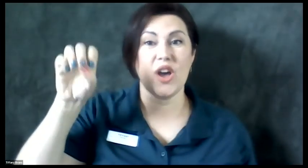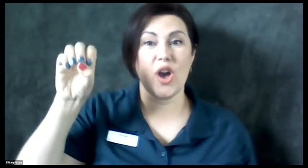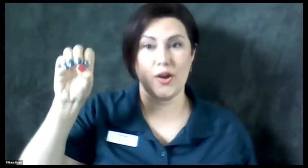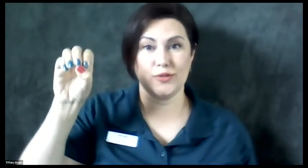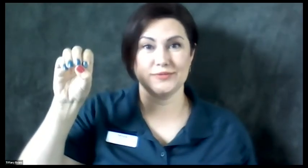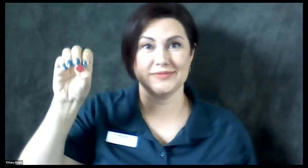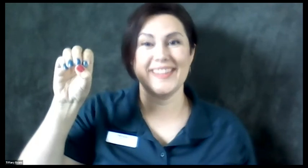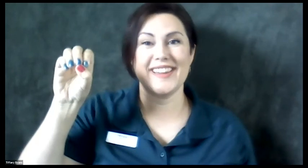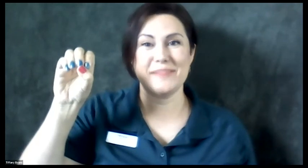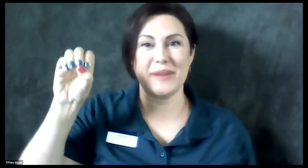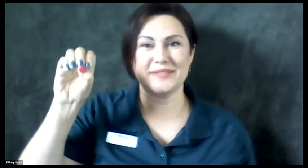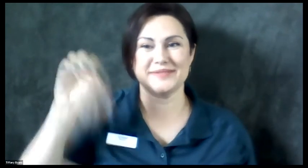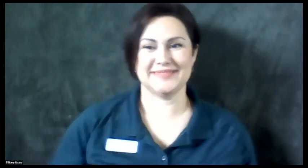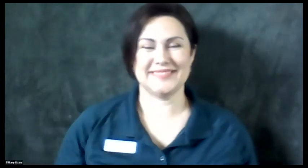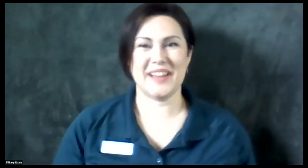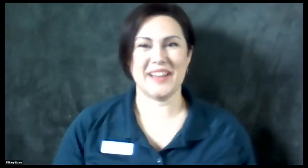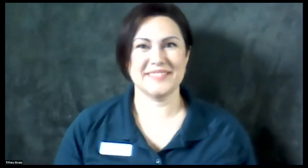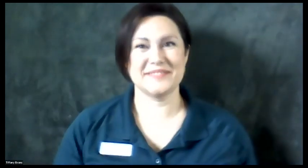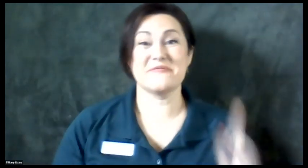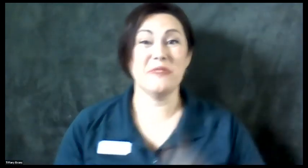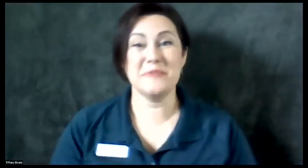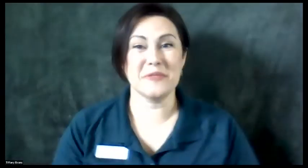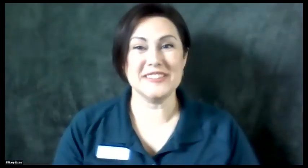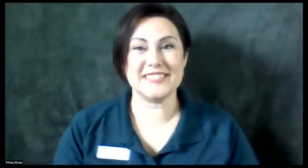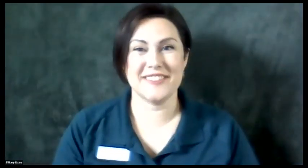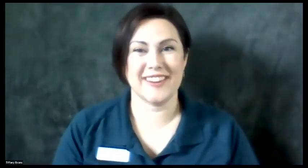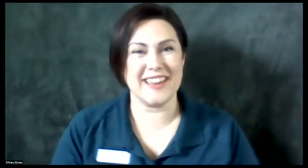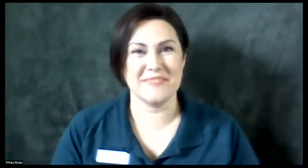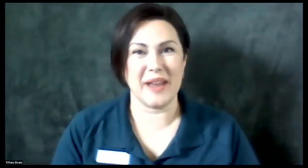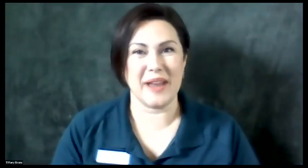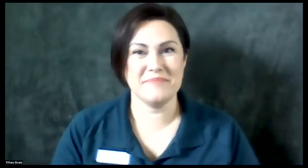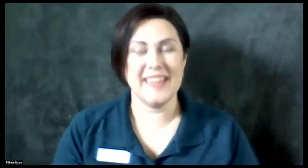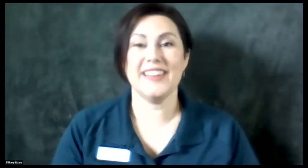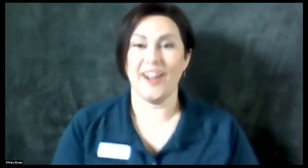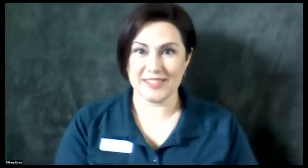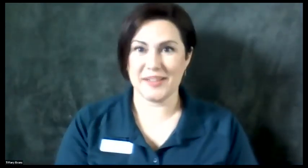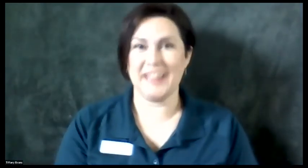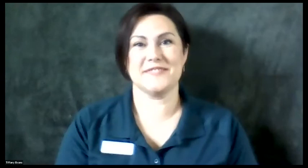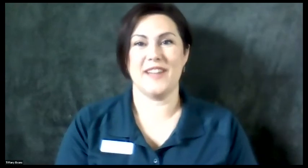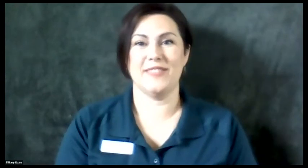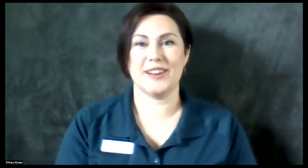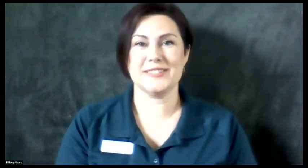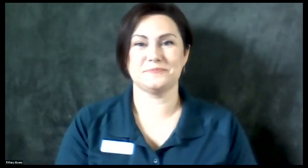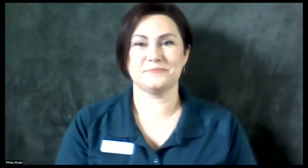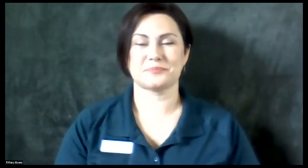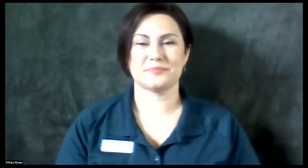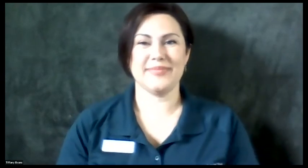H-I-P-P-O, hippo. Okay, we have one more word to do on our animal game. It also has 5 letters. So here we